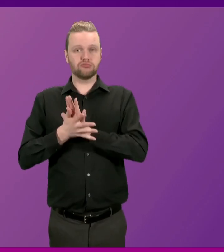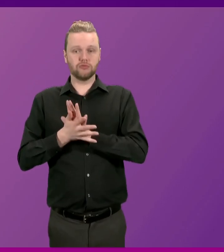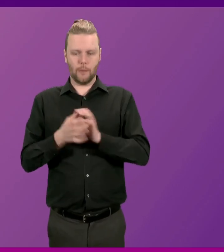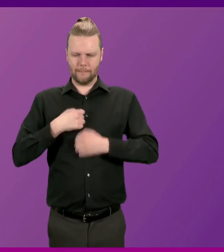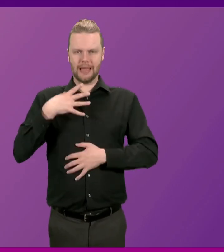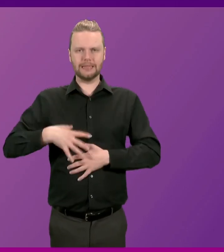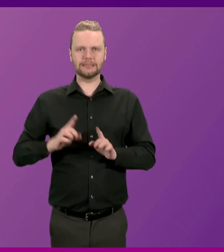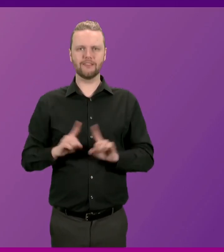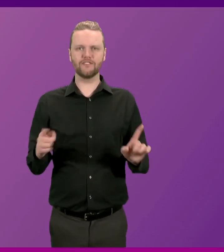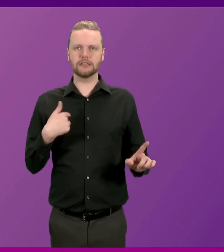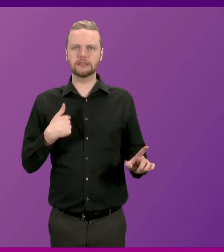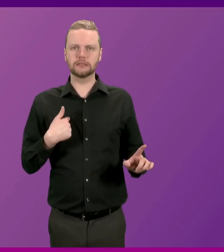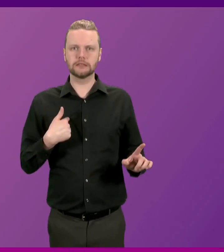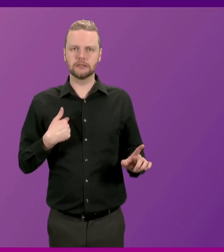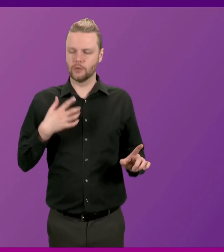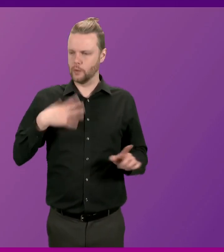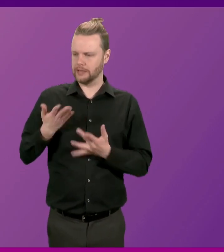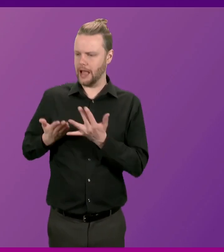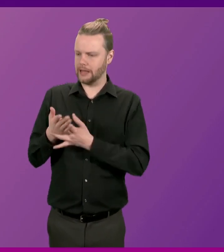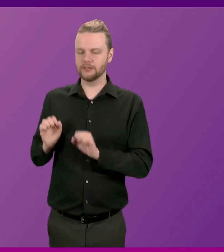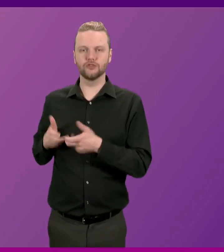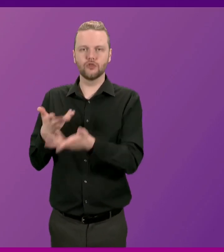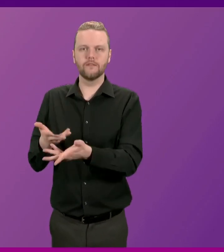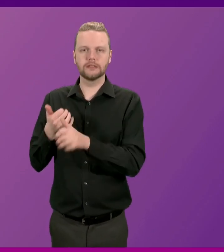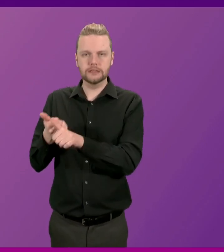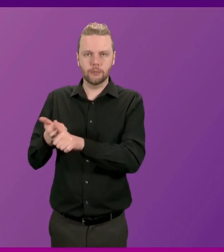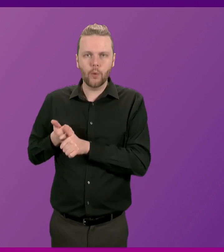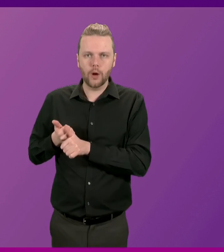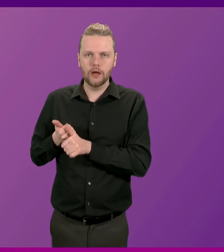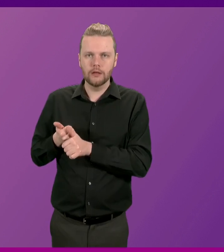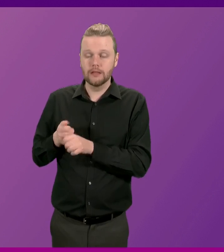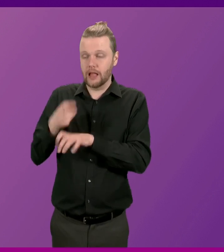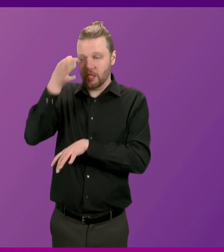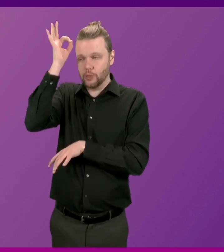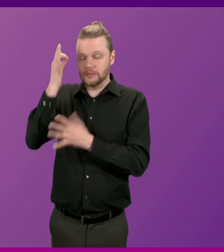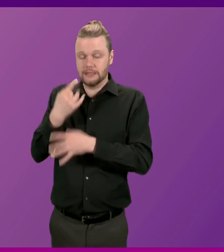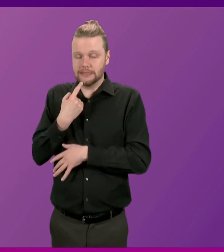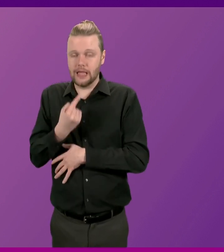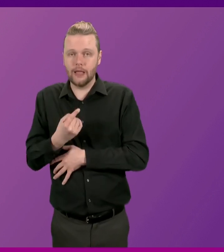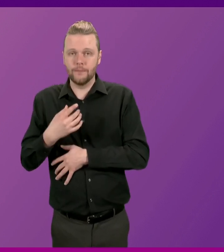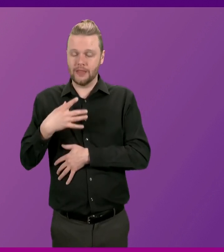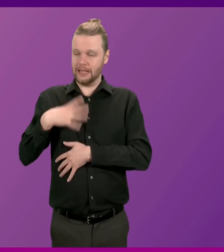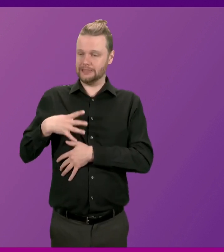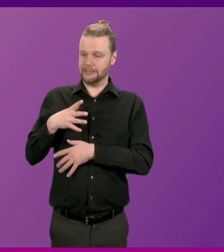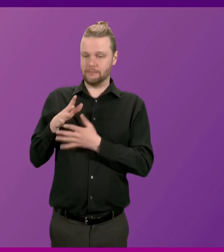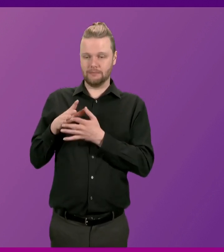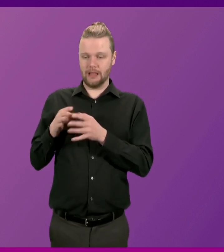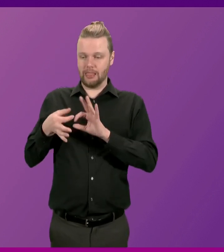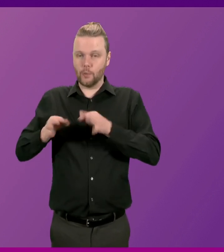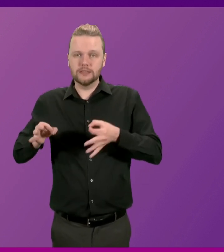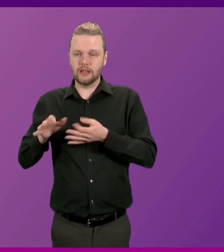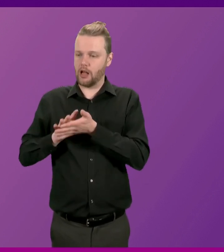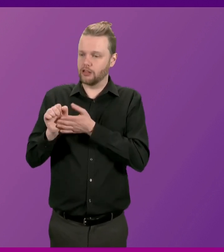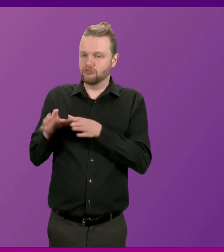would actually want to be able to access services and support, and like Lucy said, identify as part of a linguistic and cultural minority, so